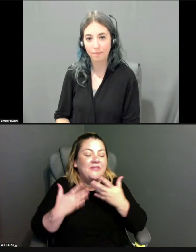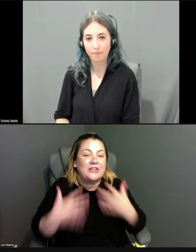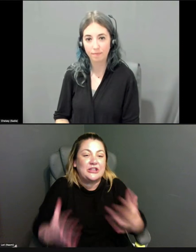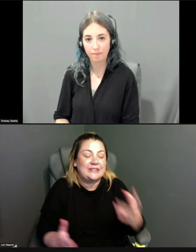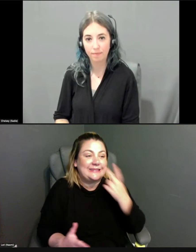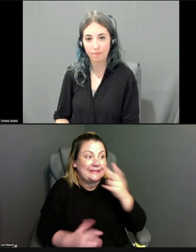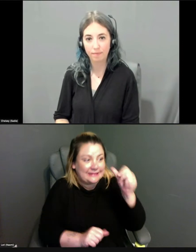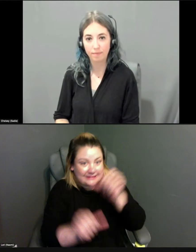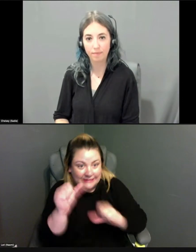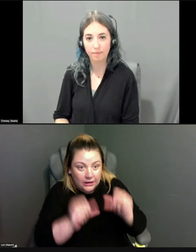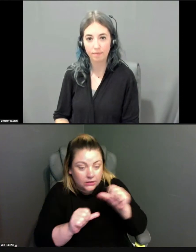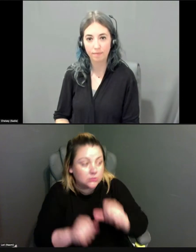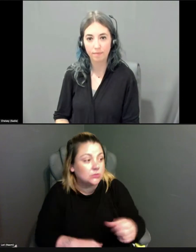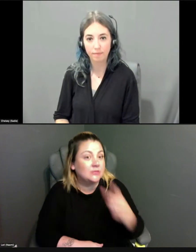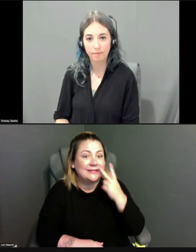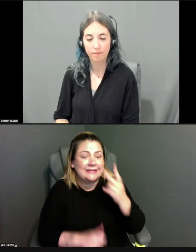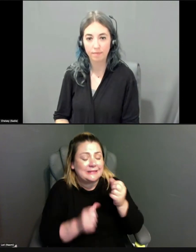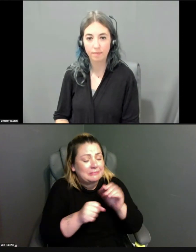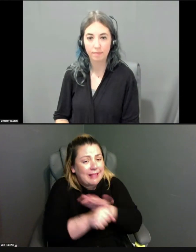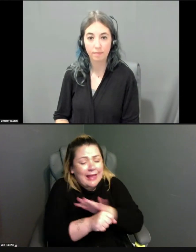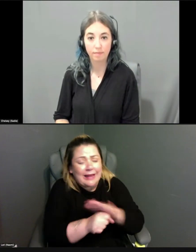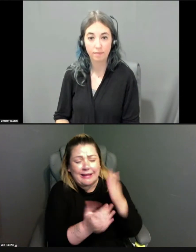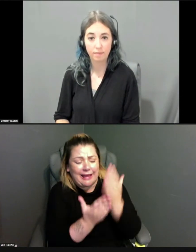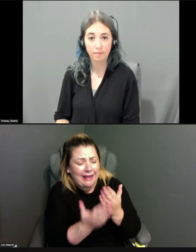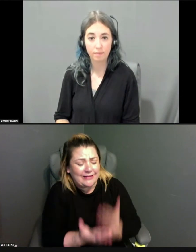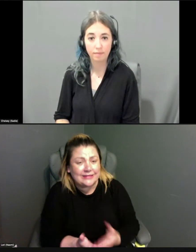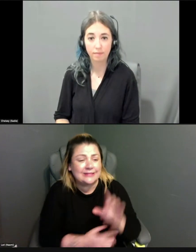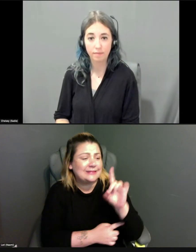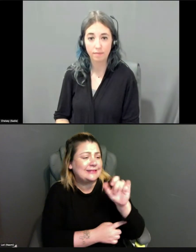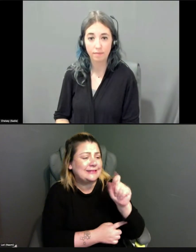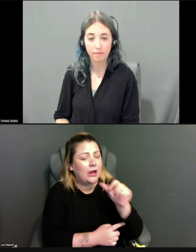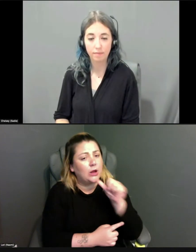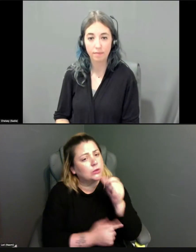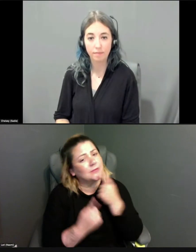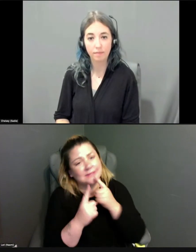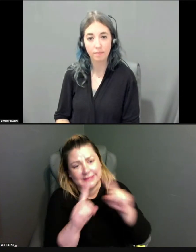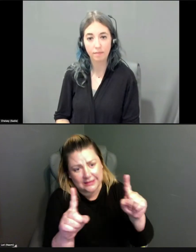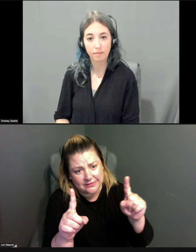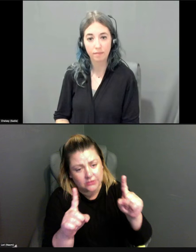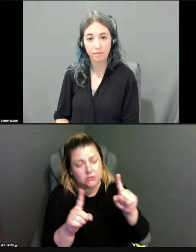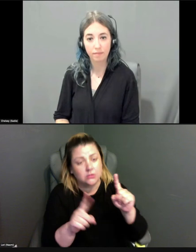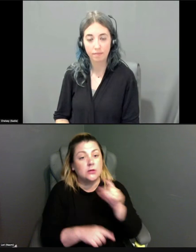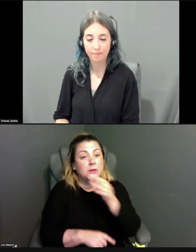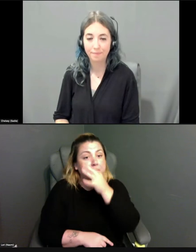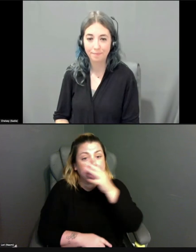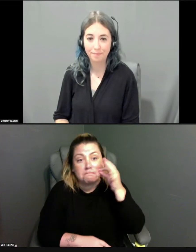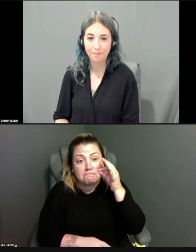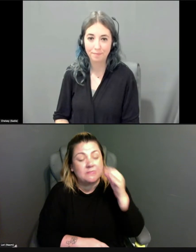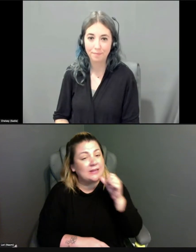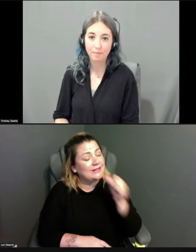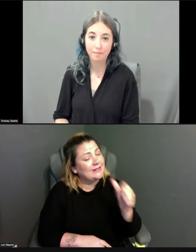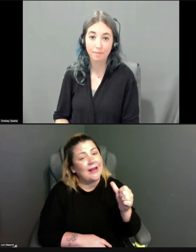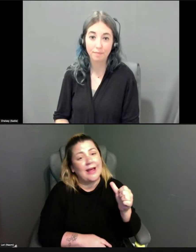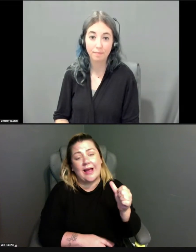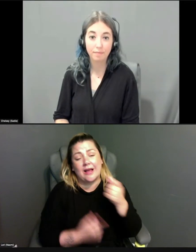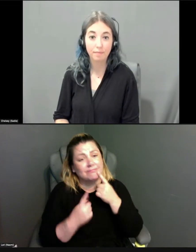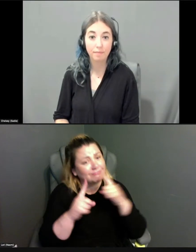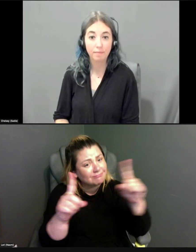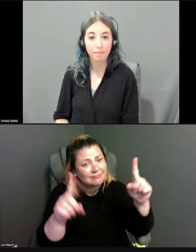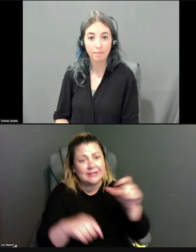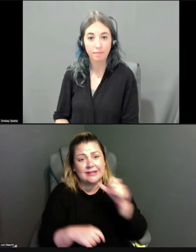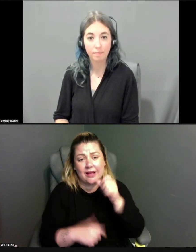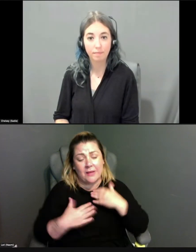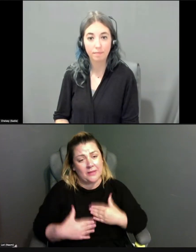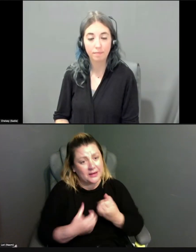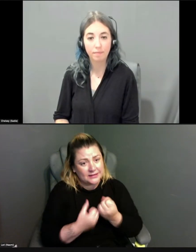about how dieting doesn't work and, intentional weight loss isn't sustainable or safe or effective or all of those